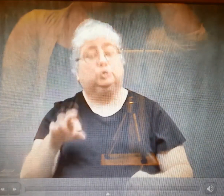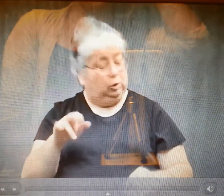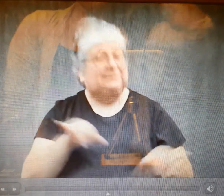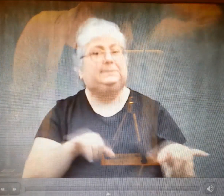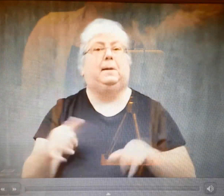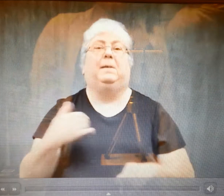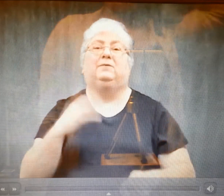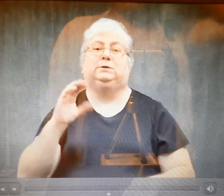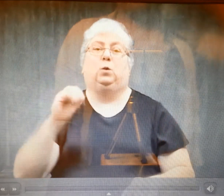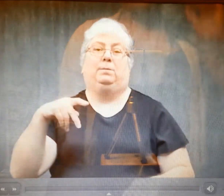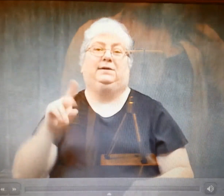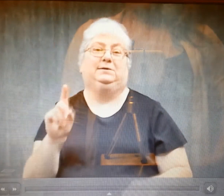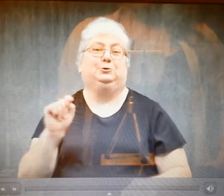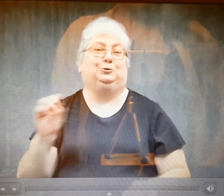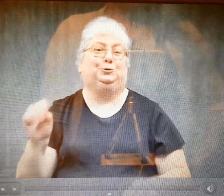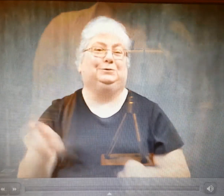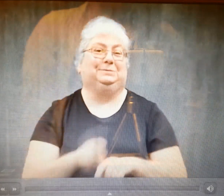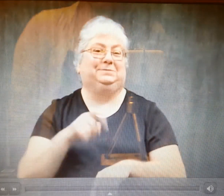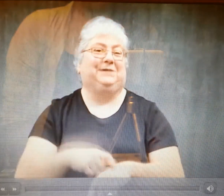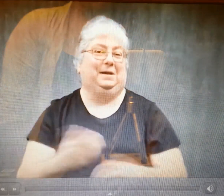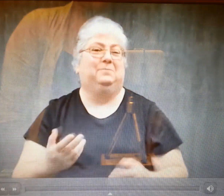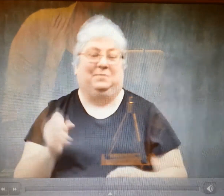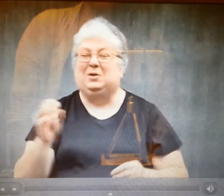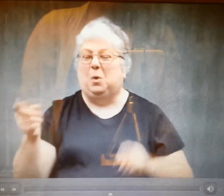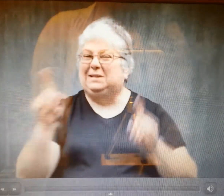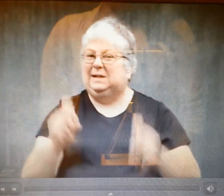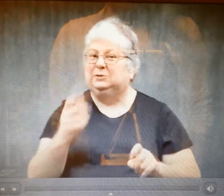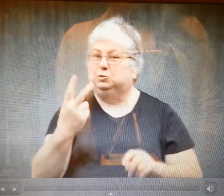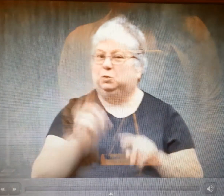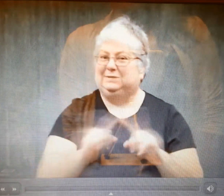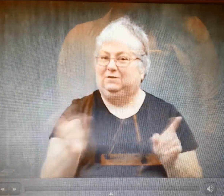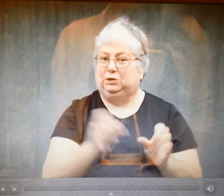And they found that the dogs could actually detect the difference between